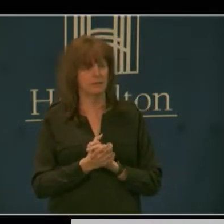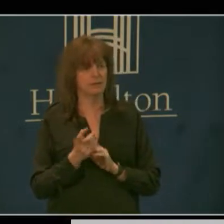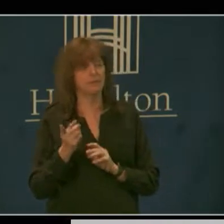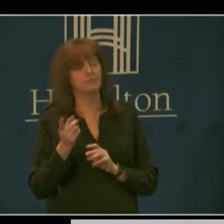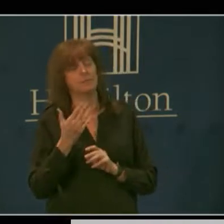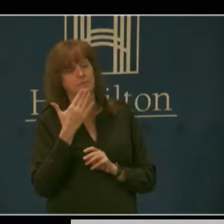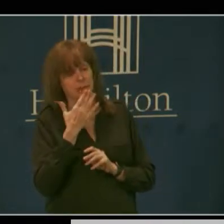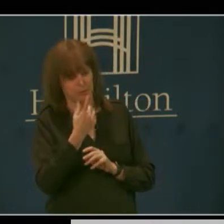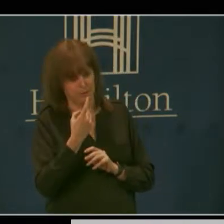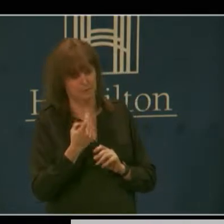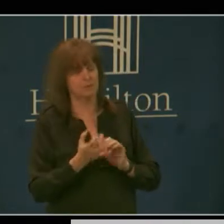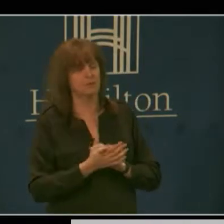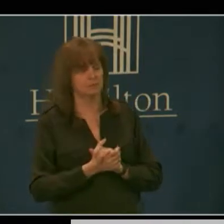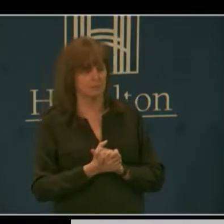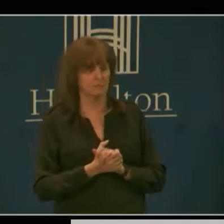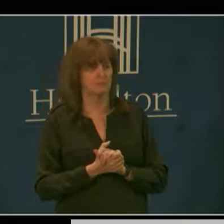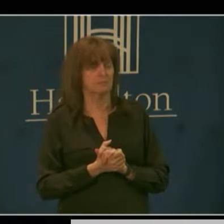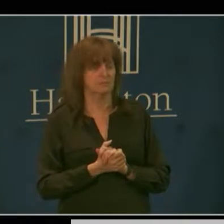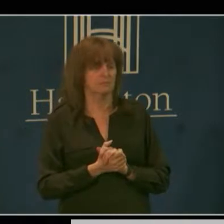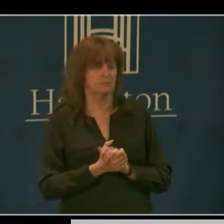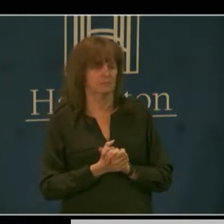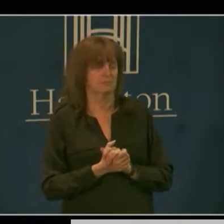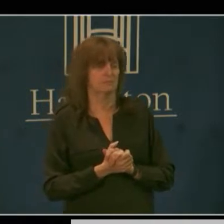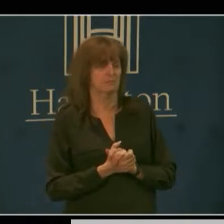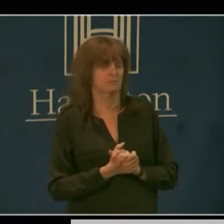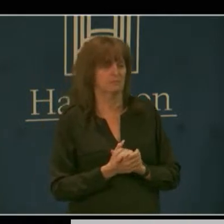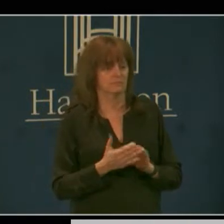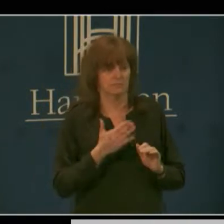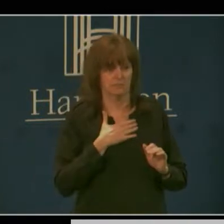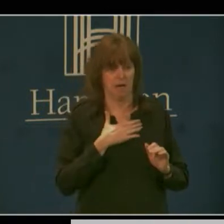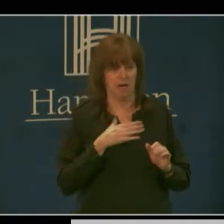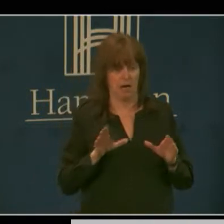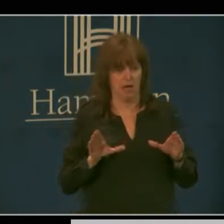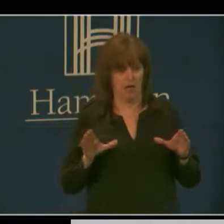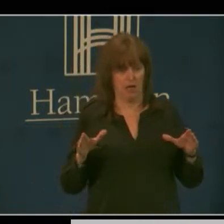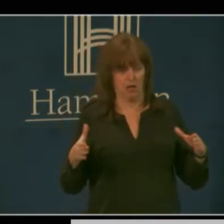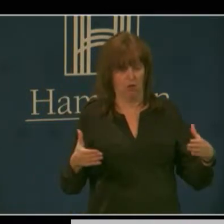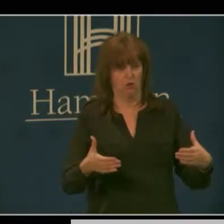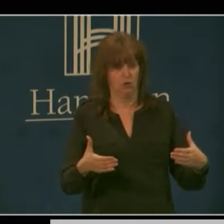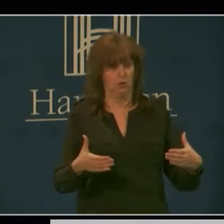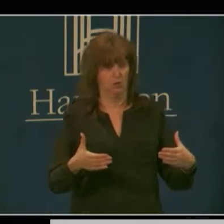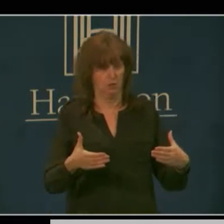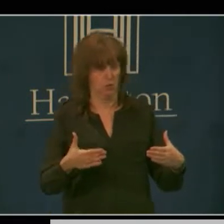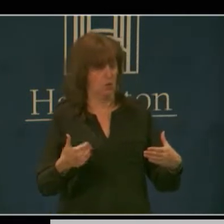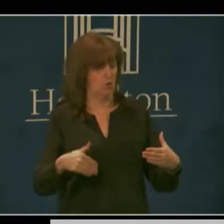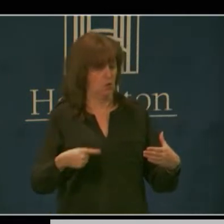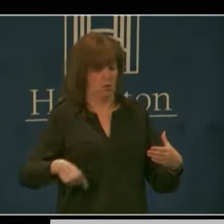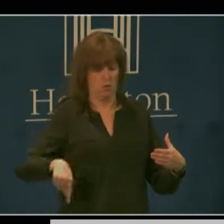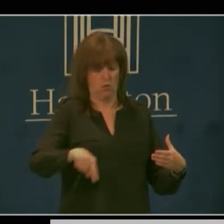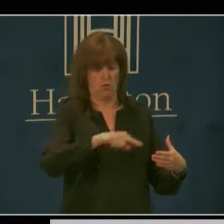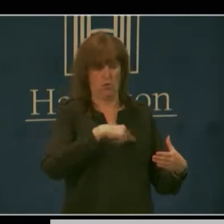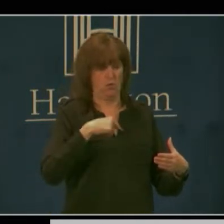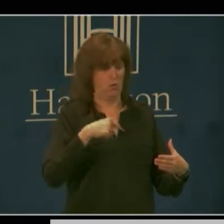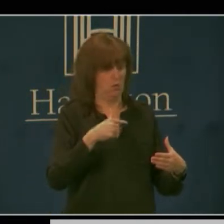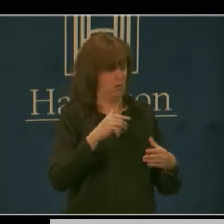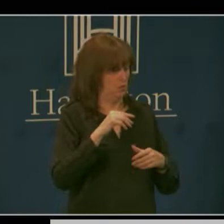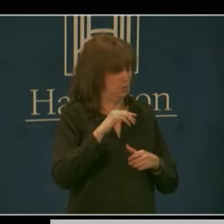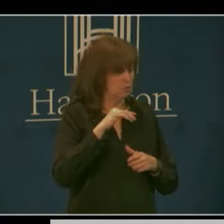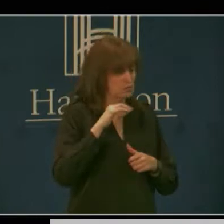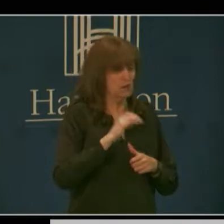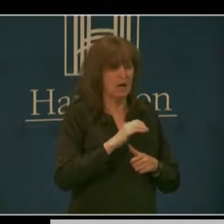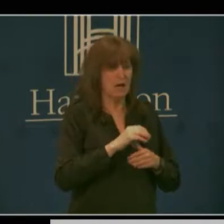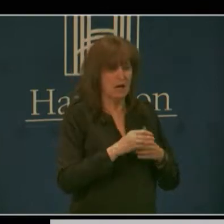with some of the incredible leaders in our city whose core job it is to make quick and